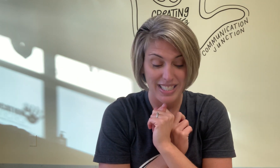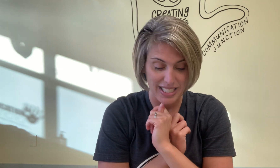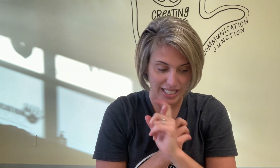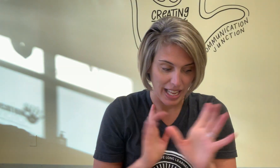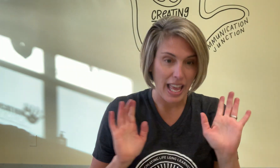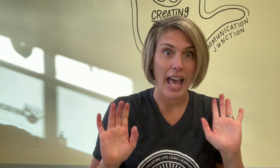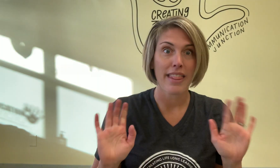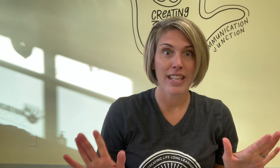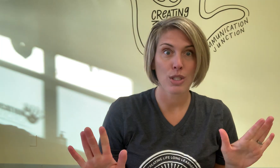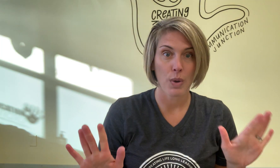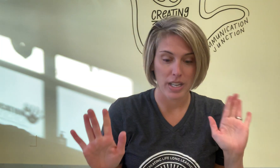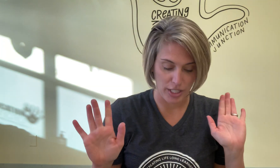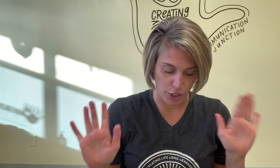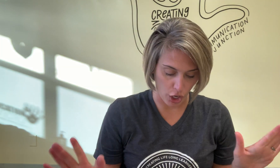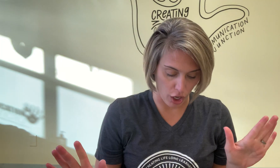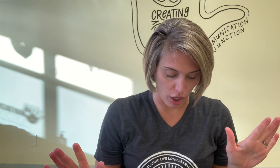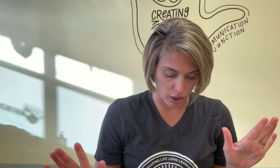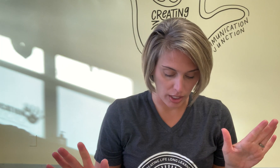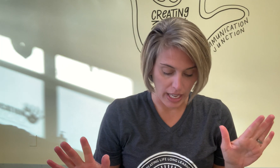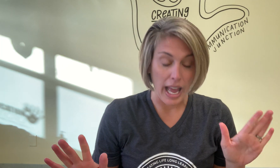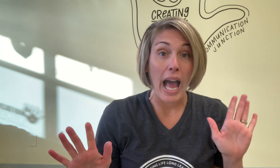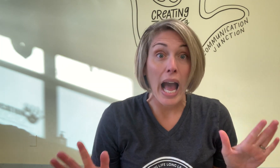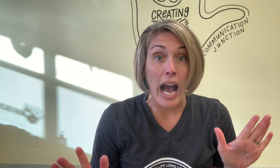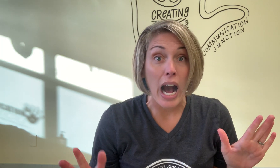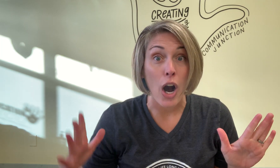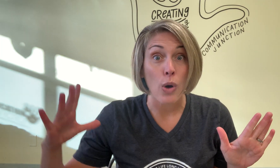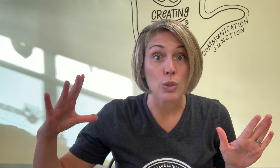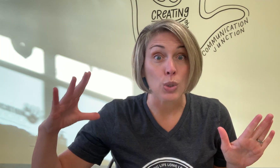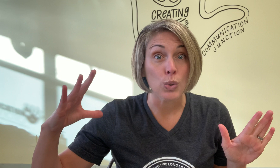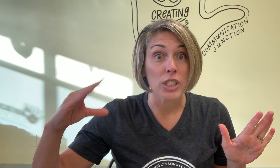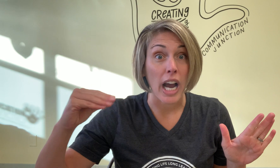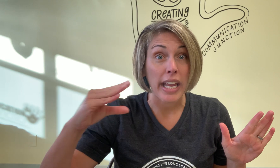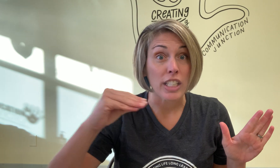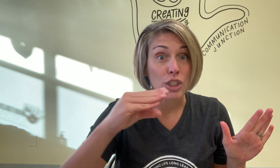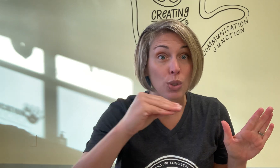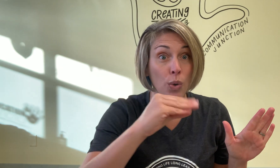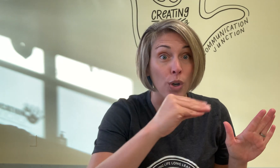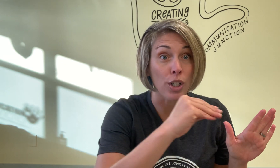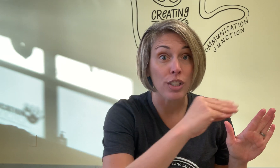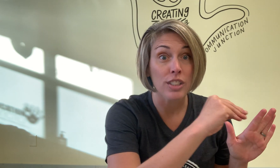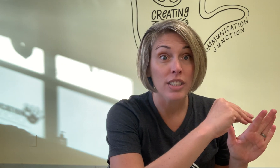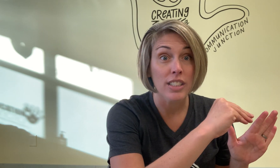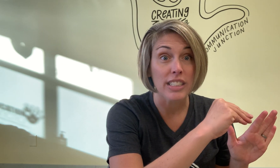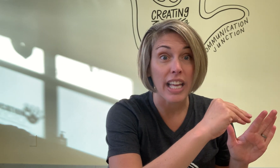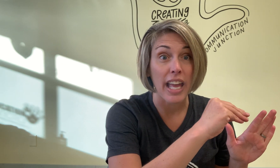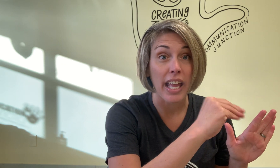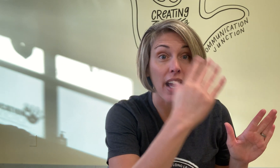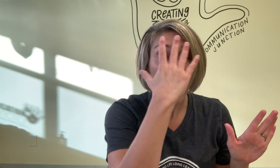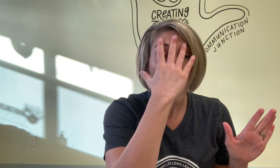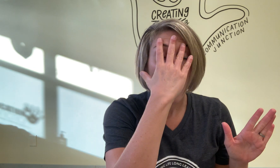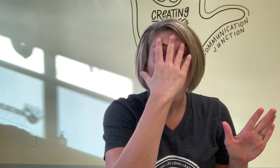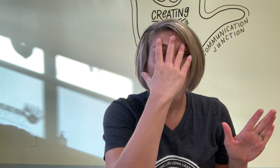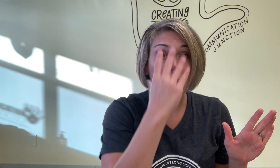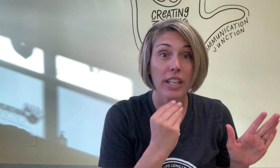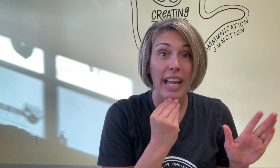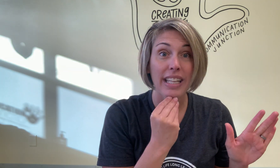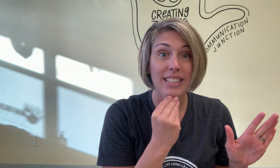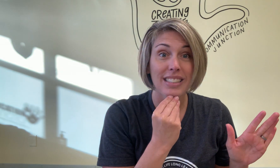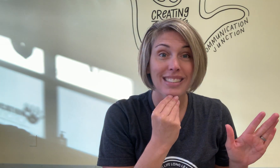friends. And this one is called How Do Dinosaurs Say Good Night